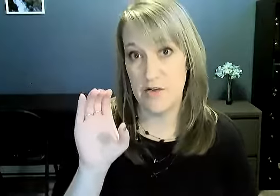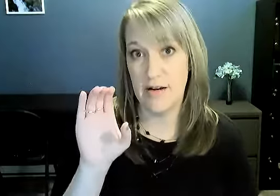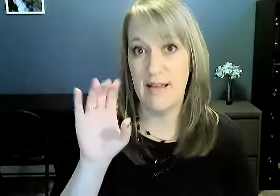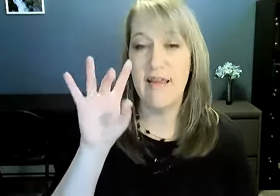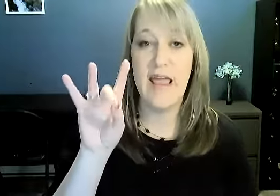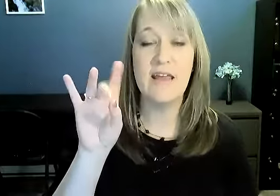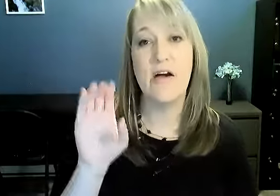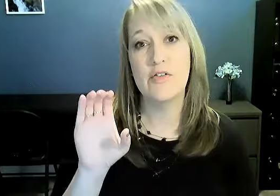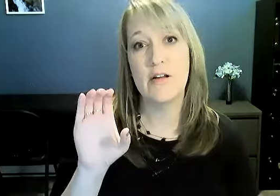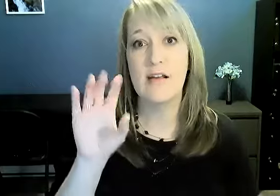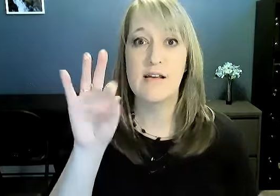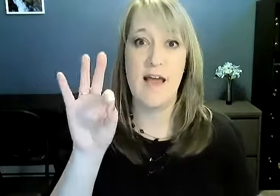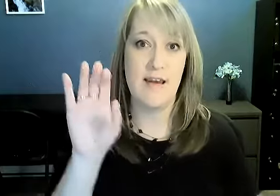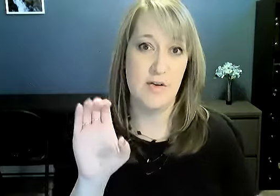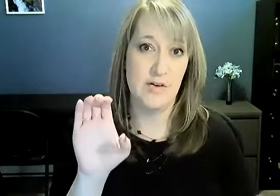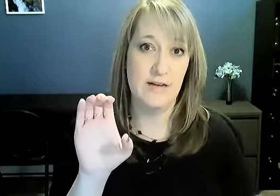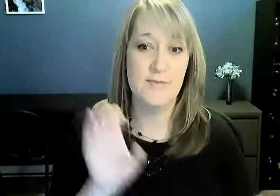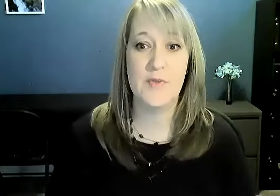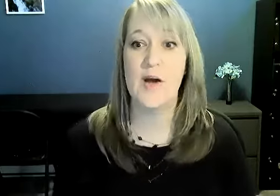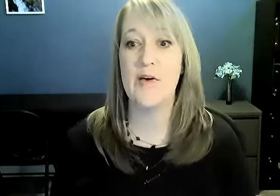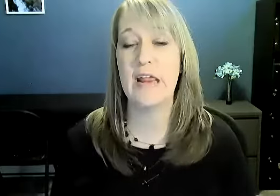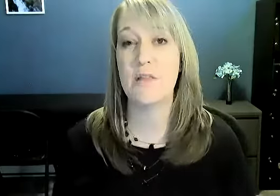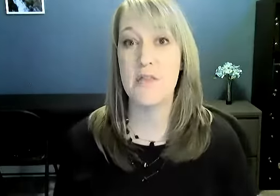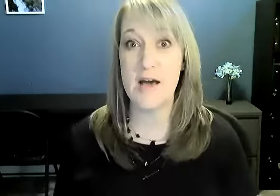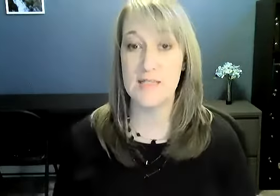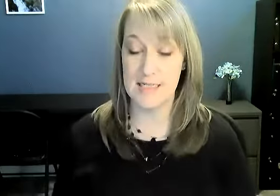700, 800, 900. All right, 1,000.